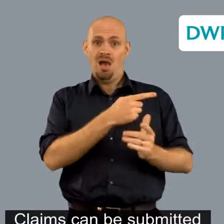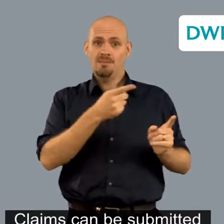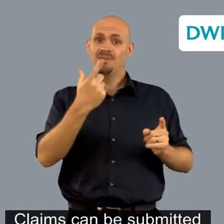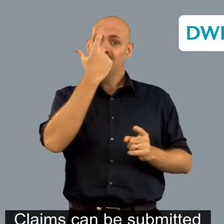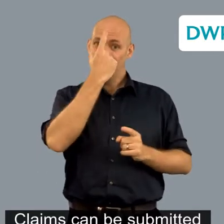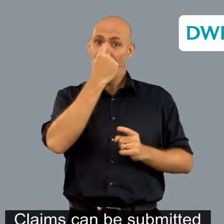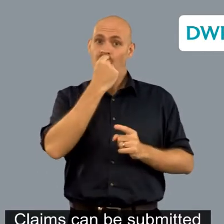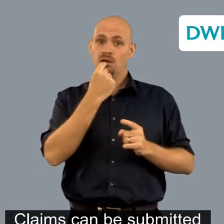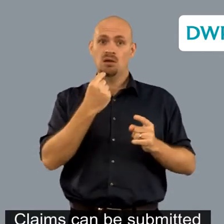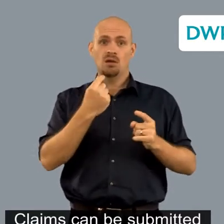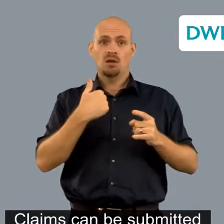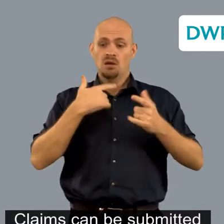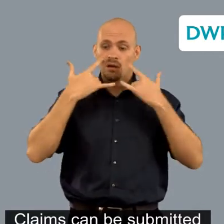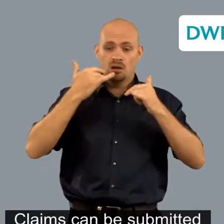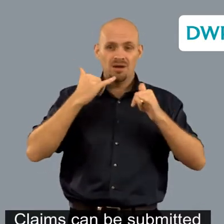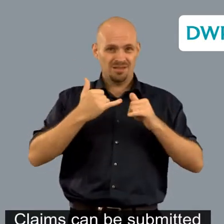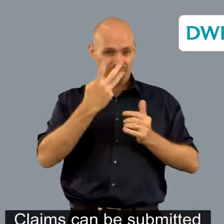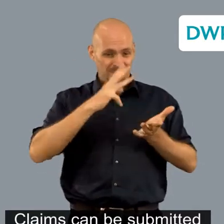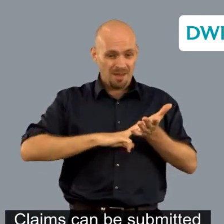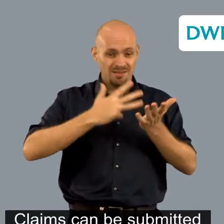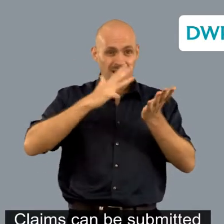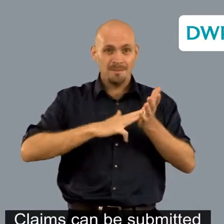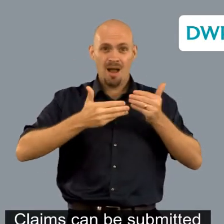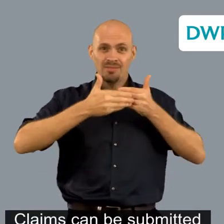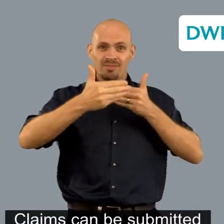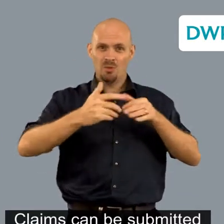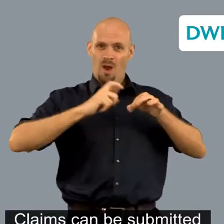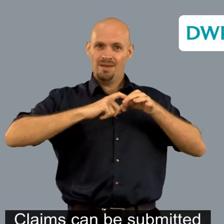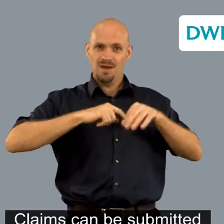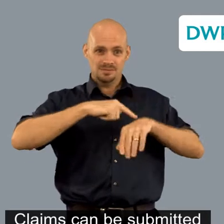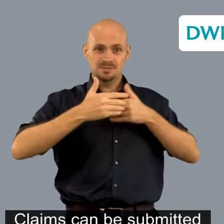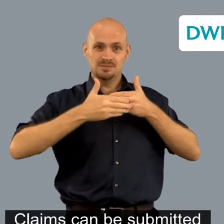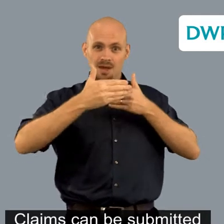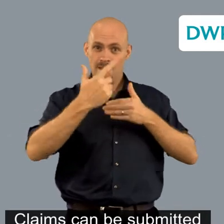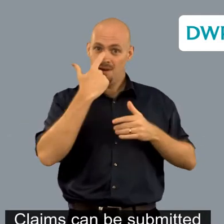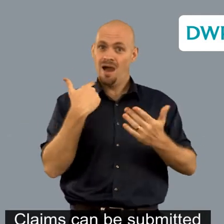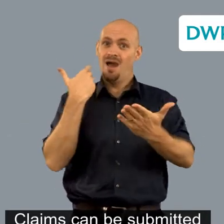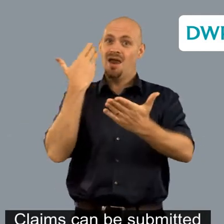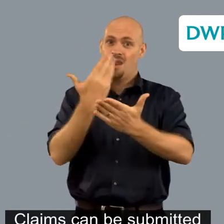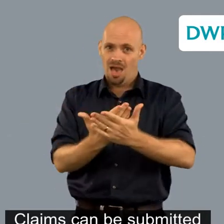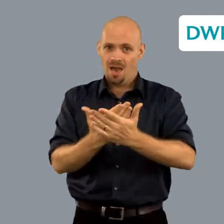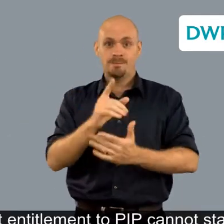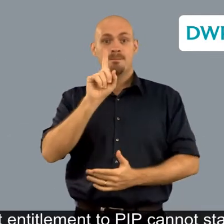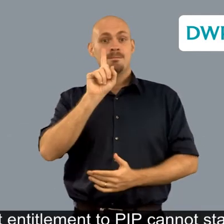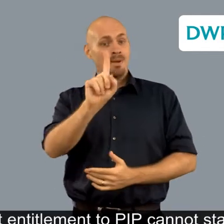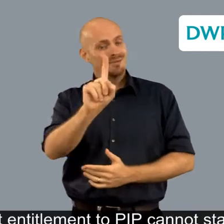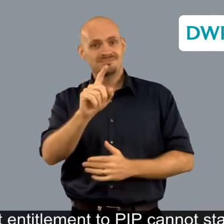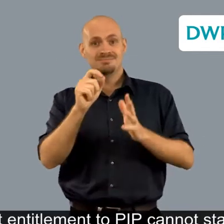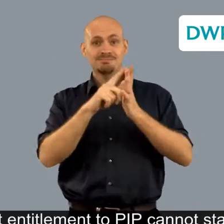Claims can be submitted during the qualifying period, but entitlement to PIP cannot